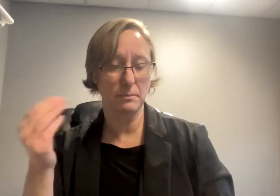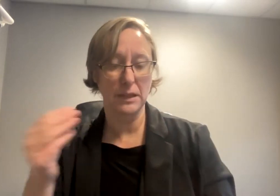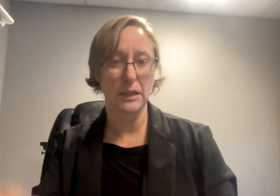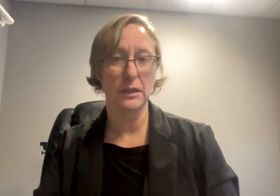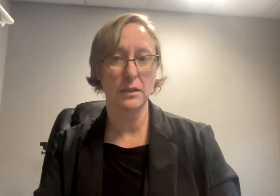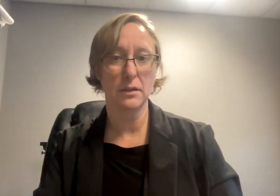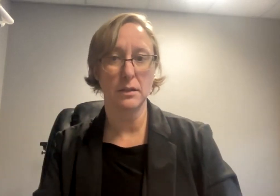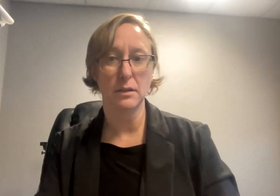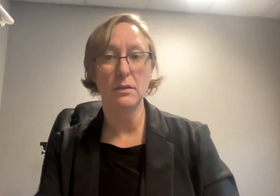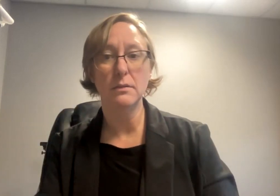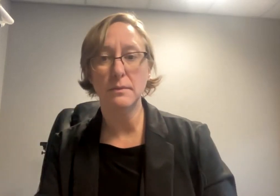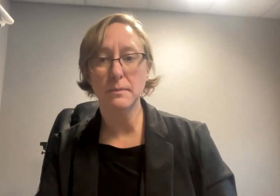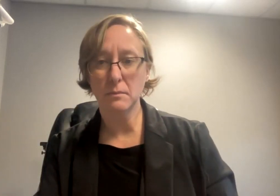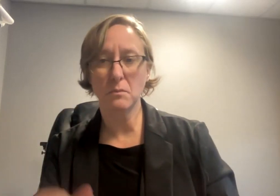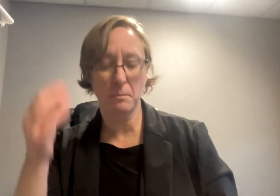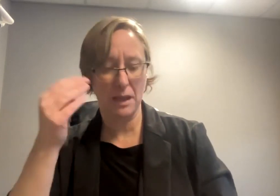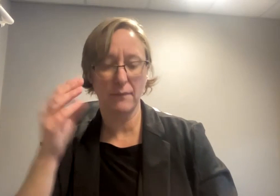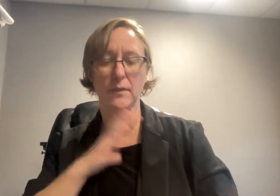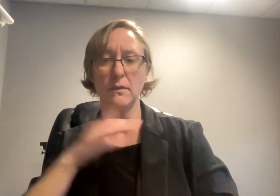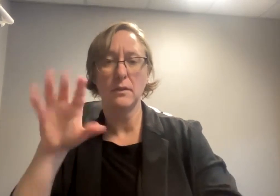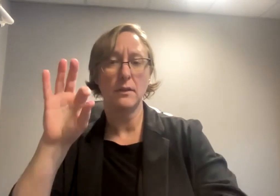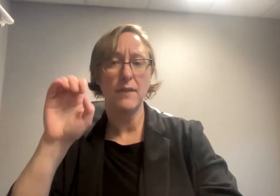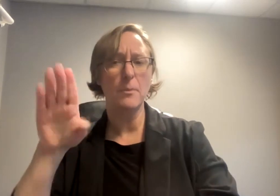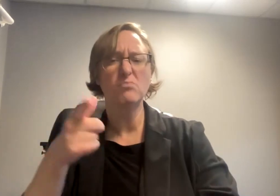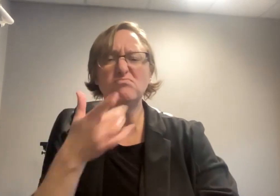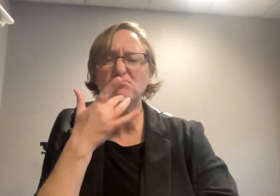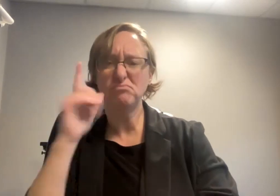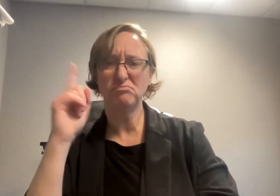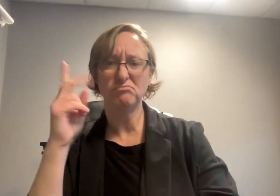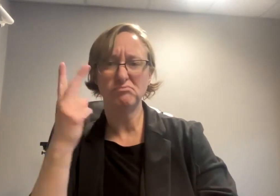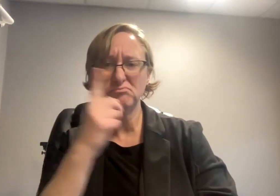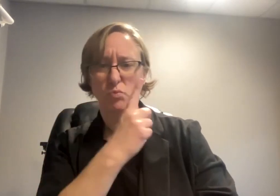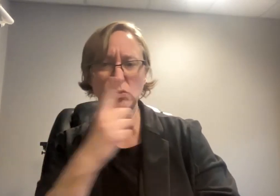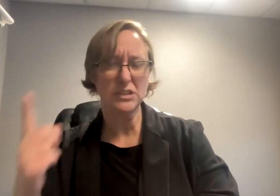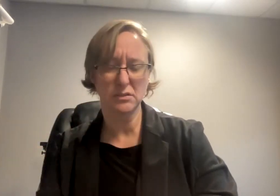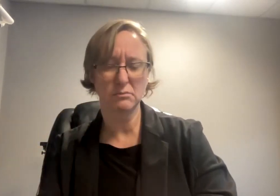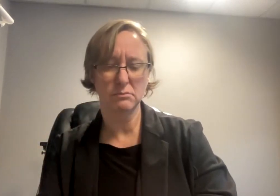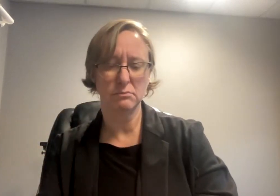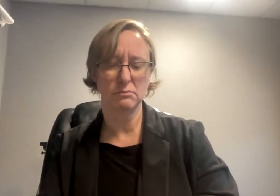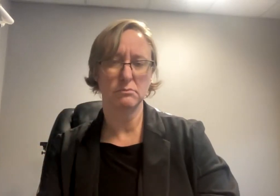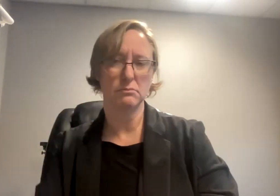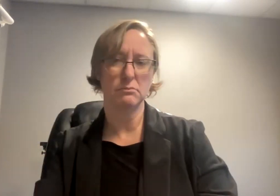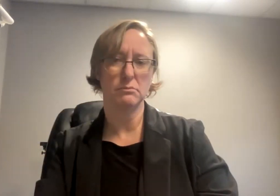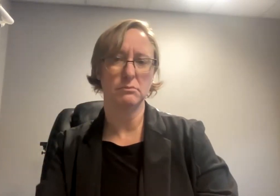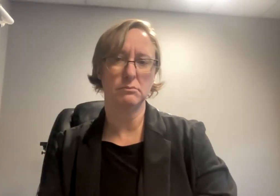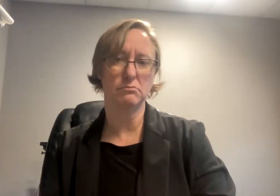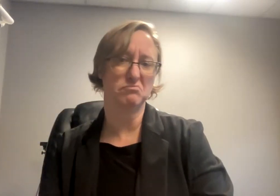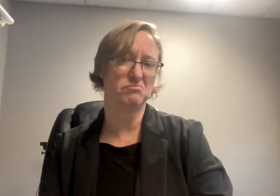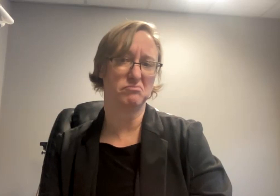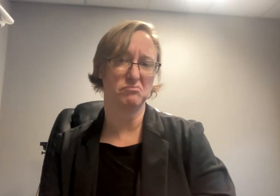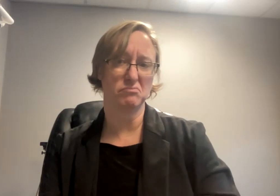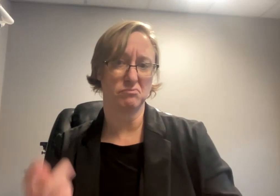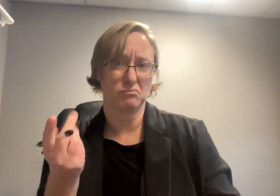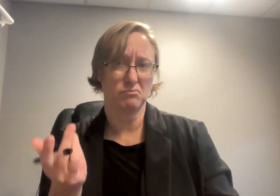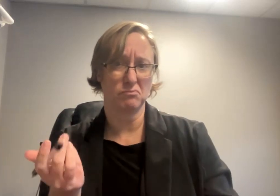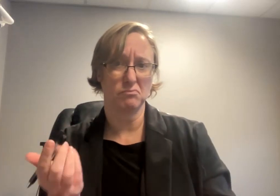Monday seems to be good for everybody. What time typically is it? Lenny wants to know. Monday. Does anybody